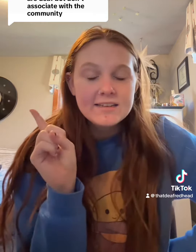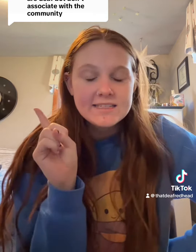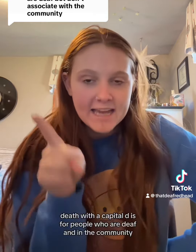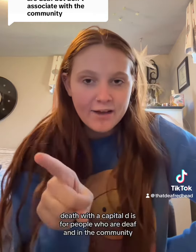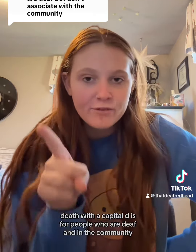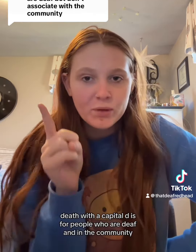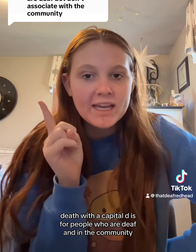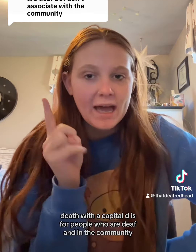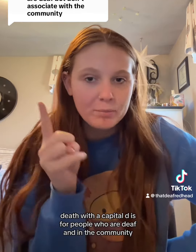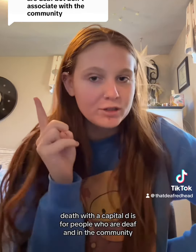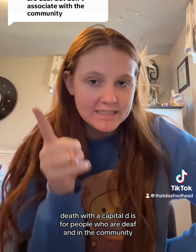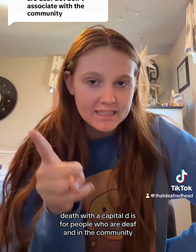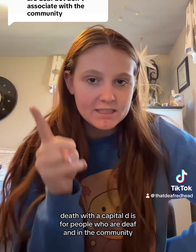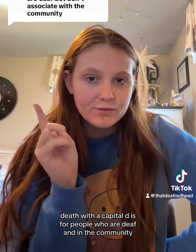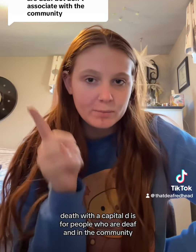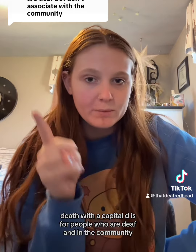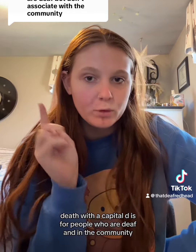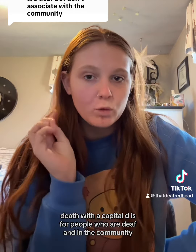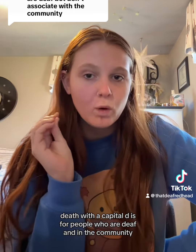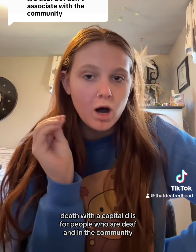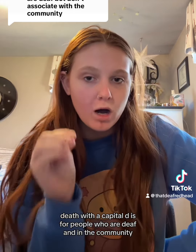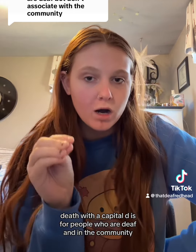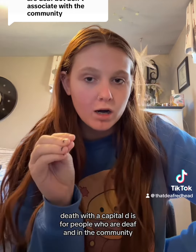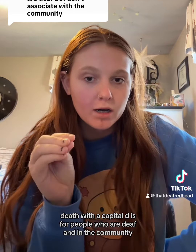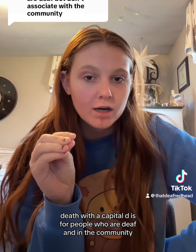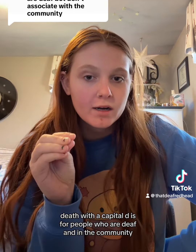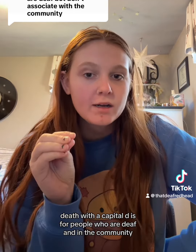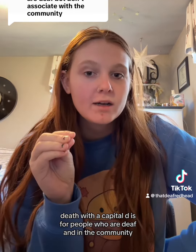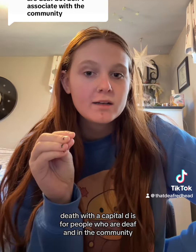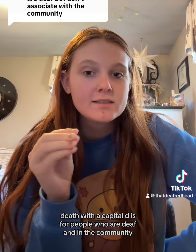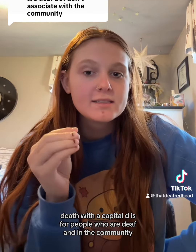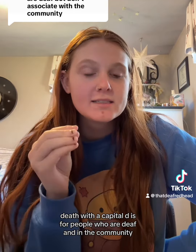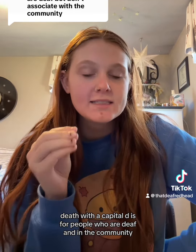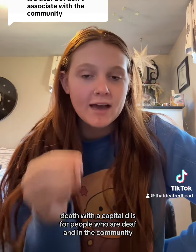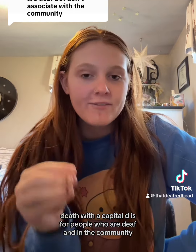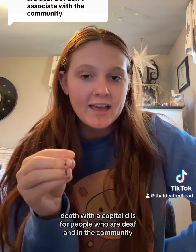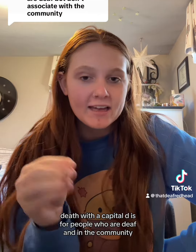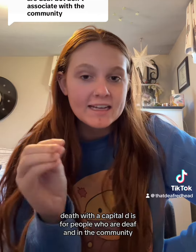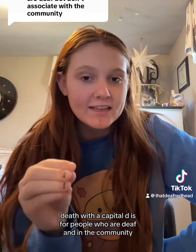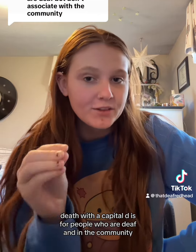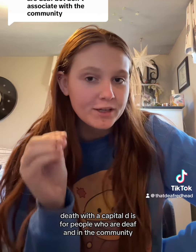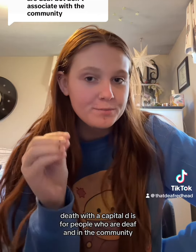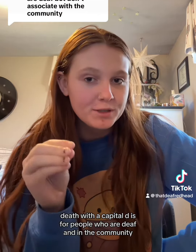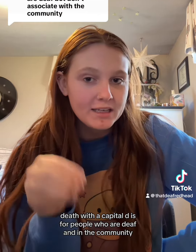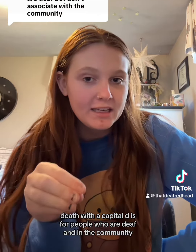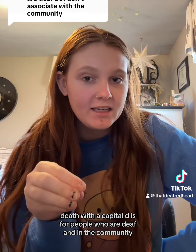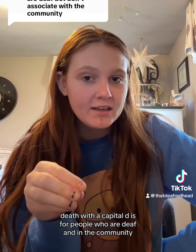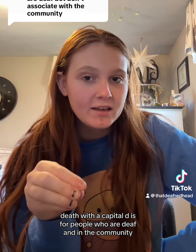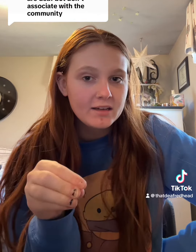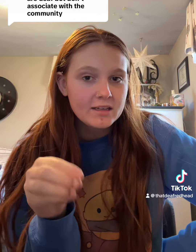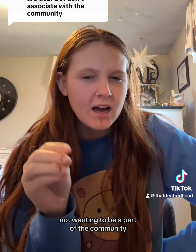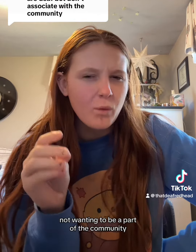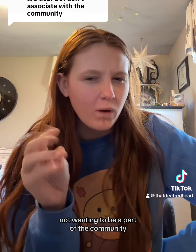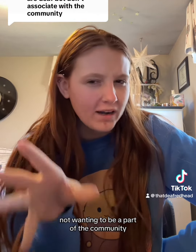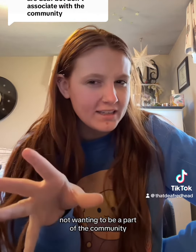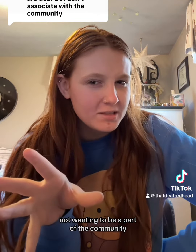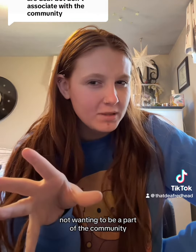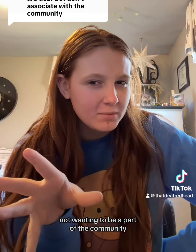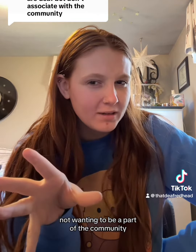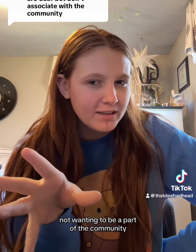Deaf with a capital D is for people who are deaf and in the community, not wanting to be a part of the